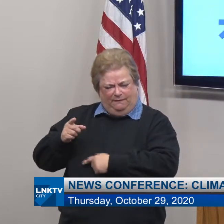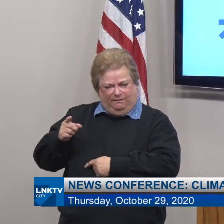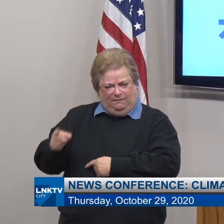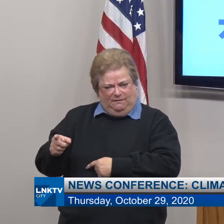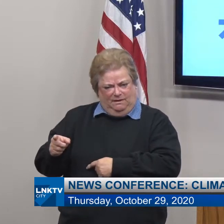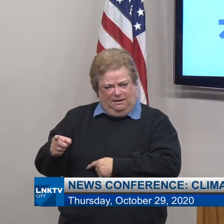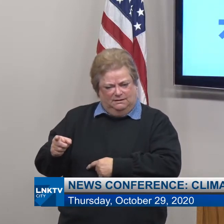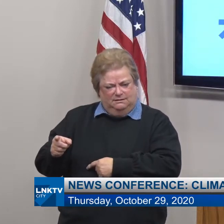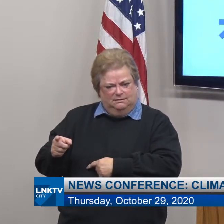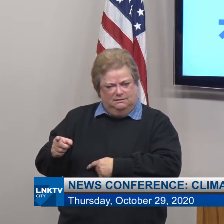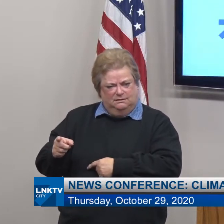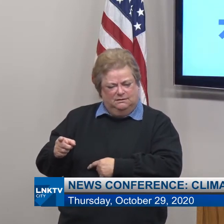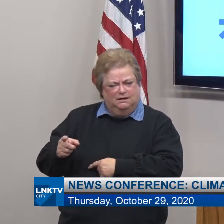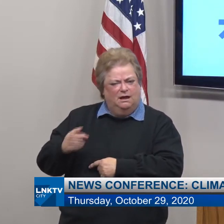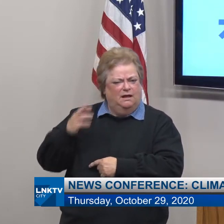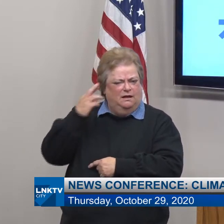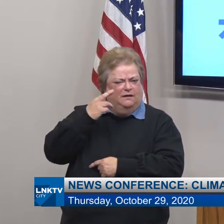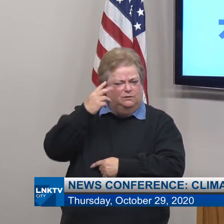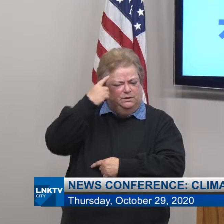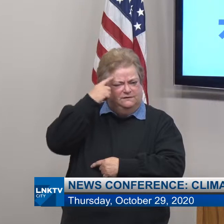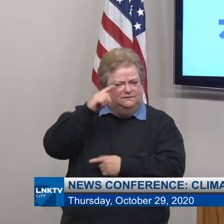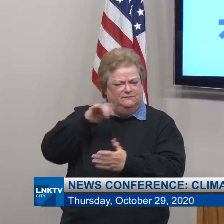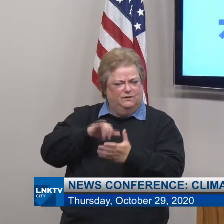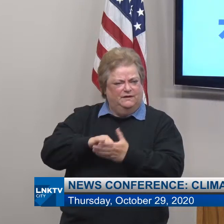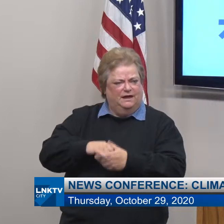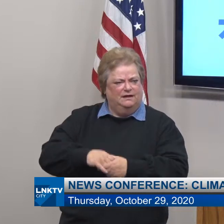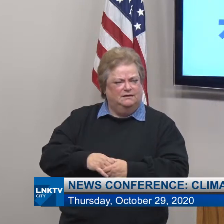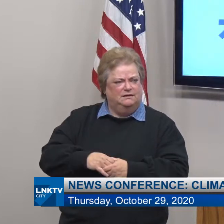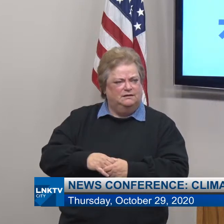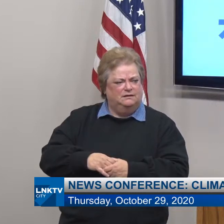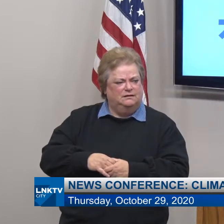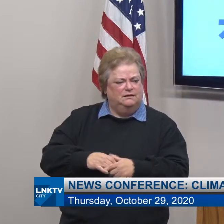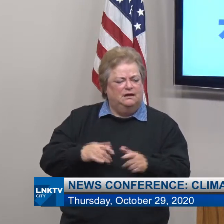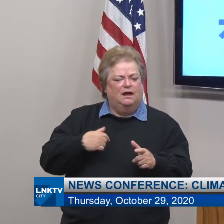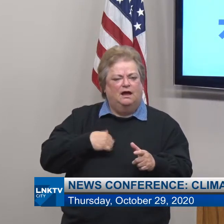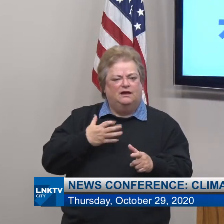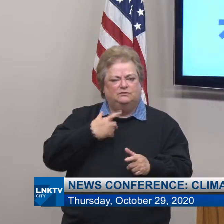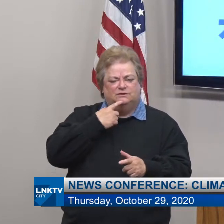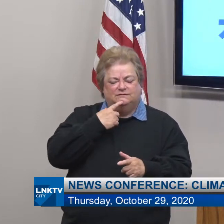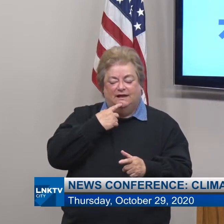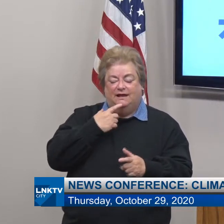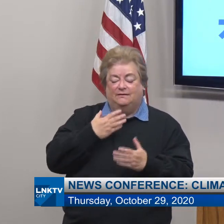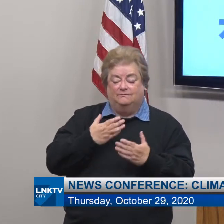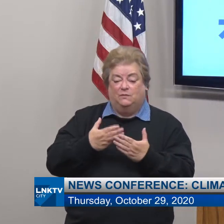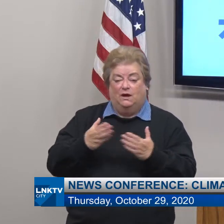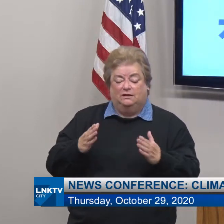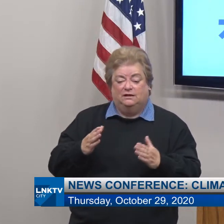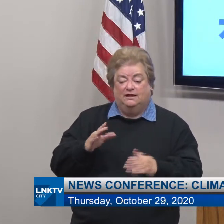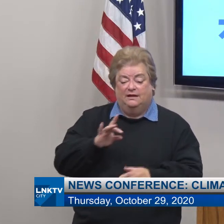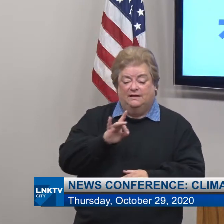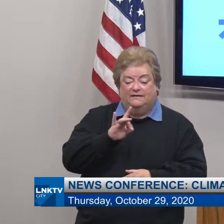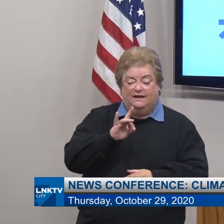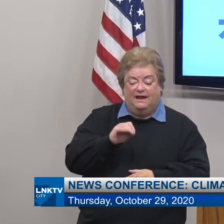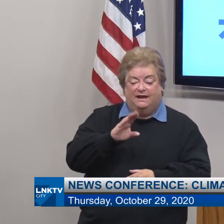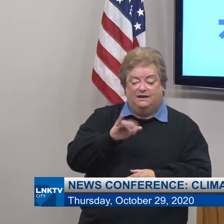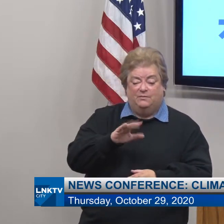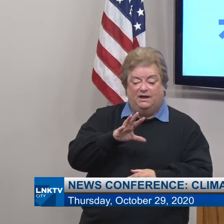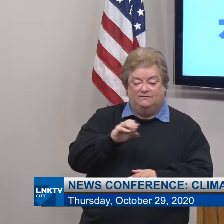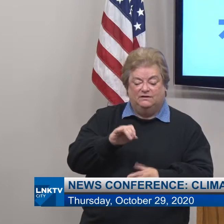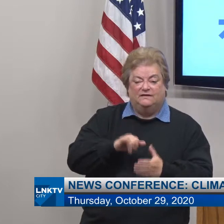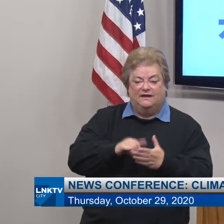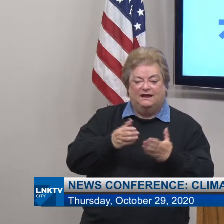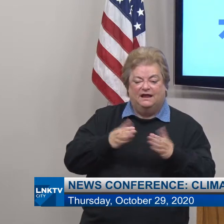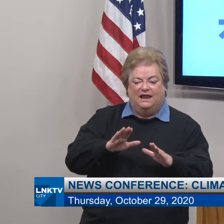distinction and reasoning behind the choice? Sure. Say that just broadly, the 80 by 50 goal allows us to